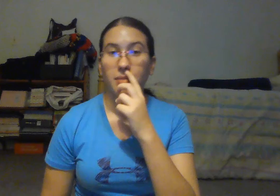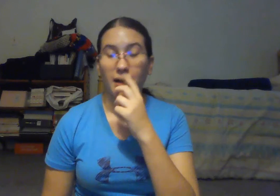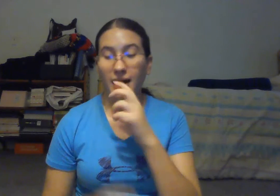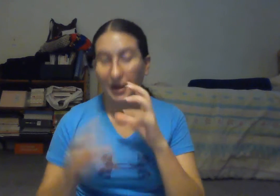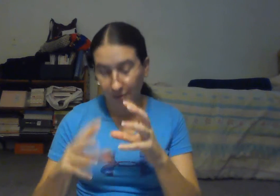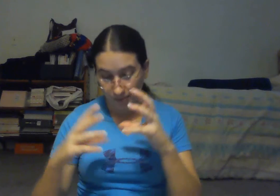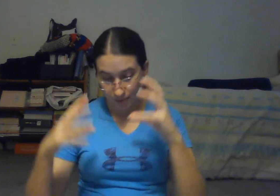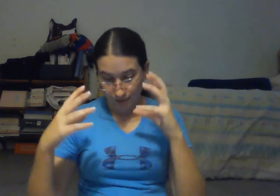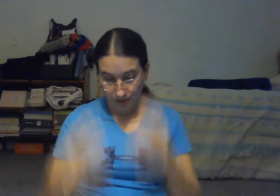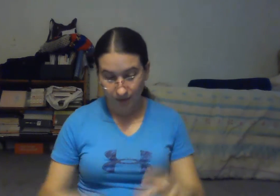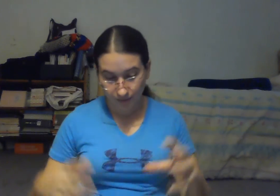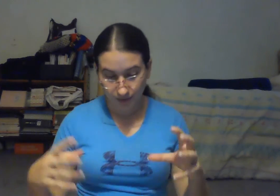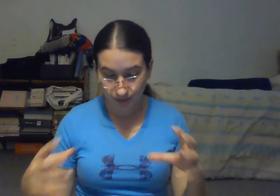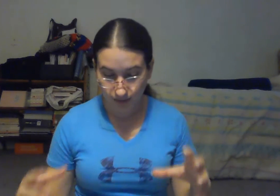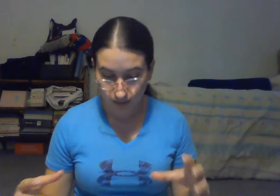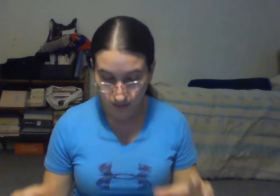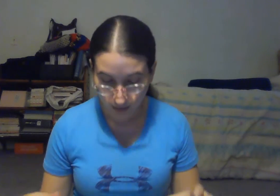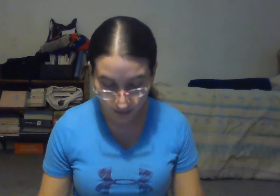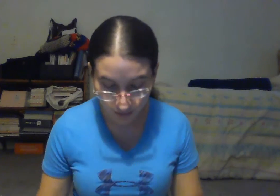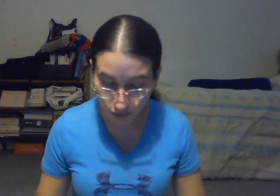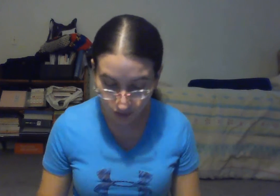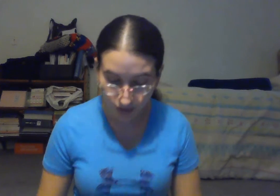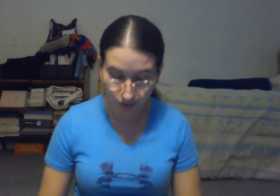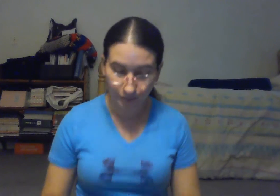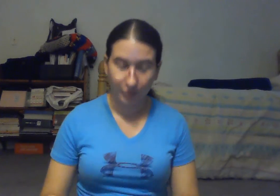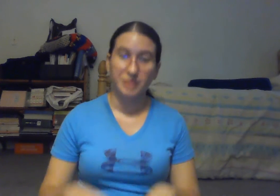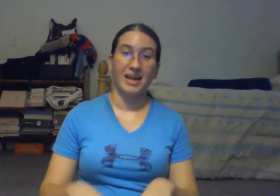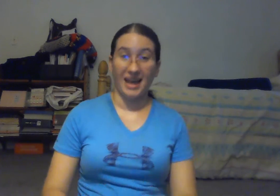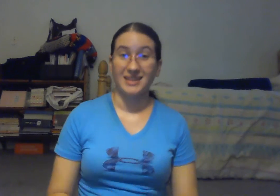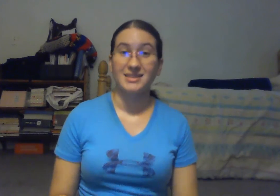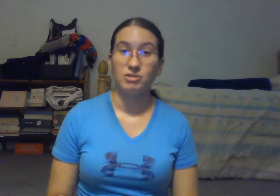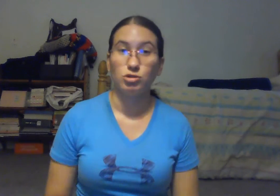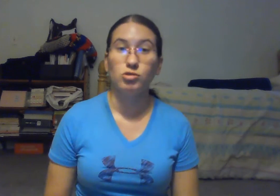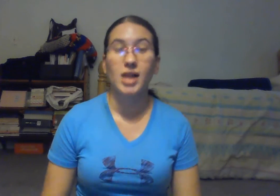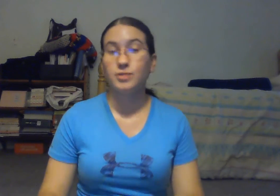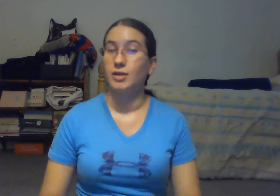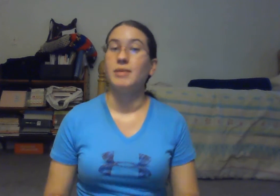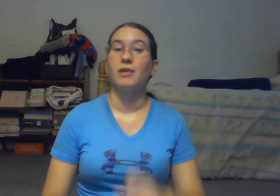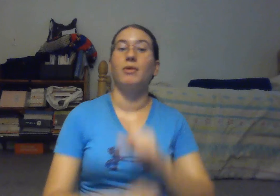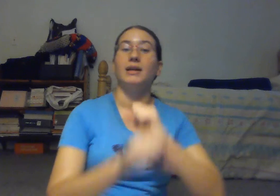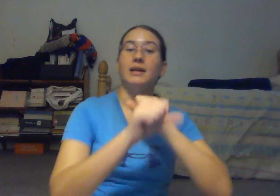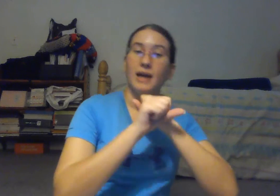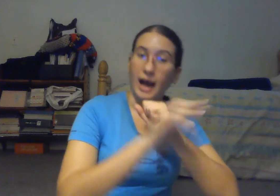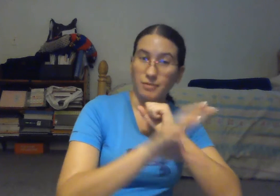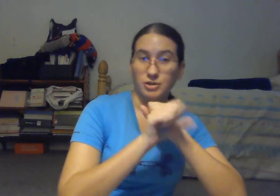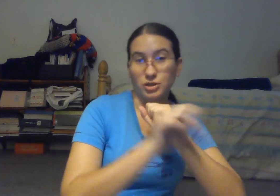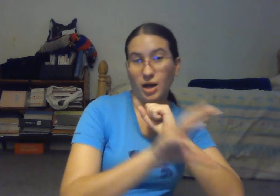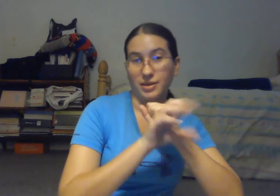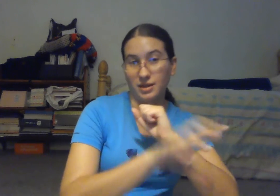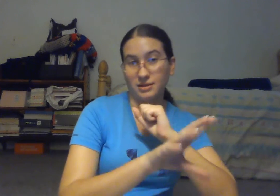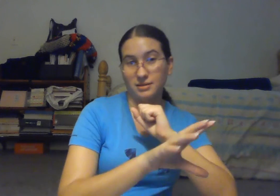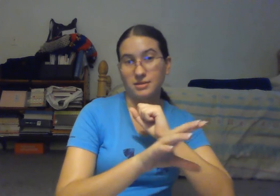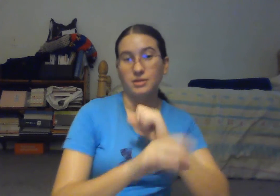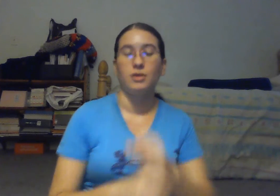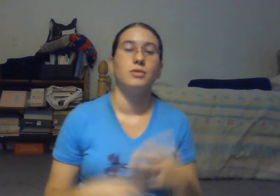But I remember even using this book in my ASL 2 class way back when, I was taught this. So